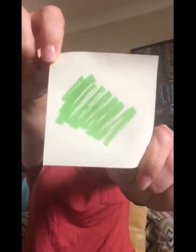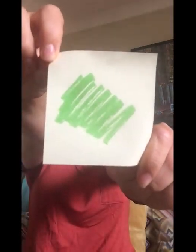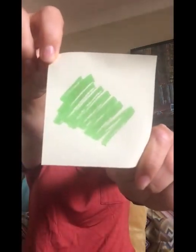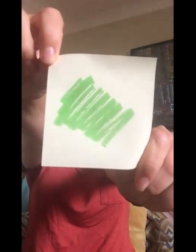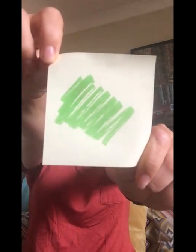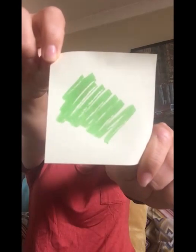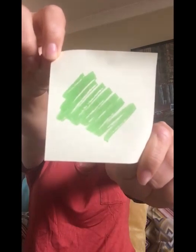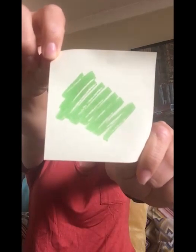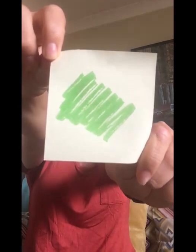green.